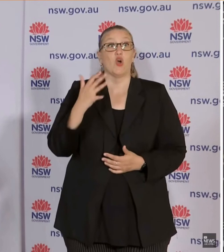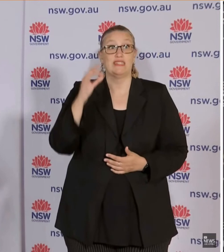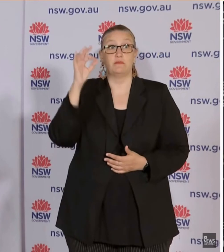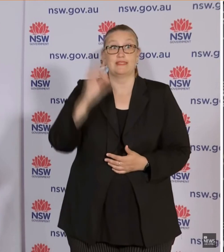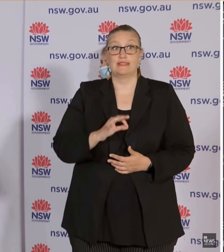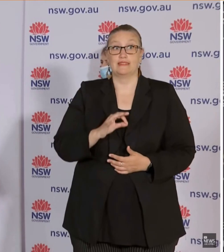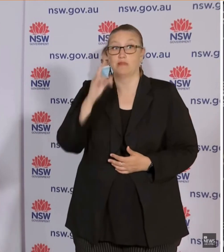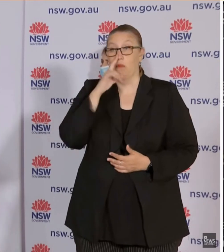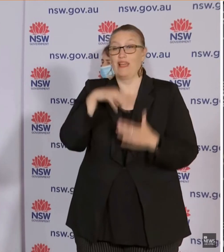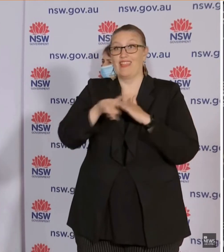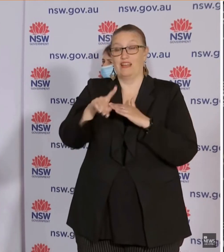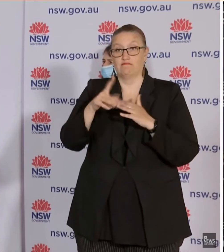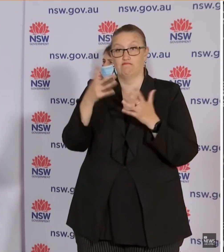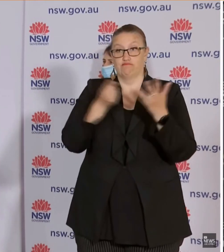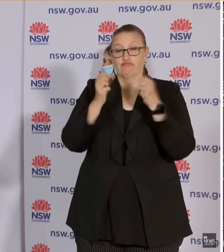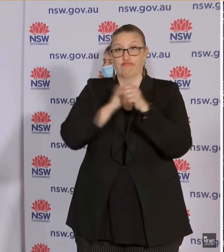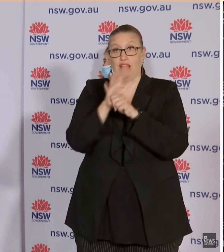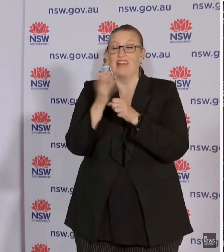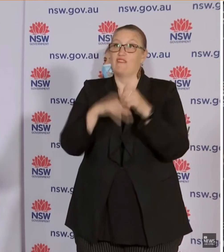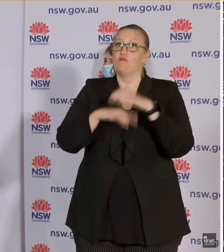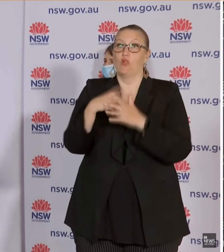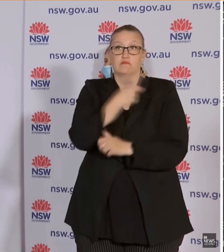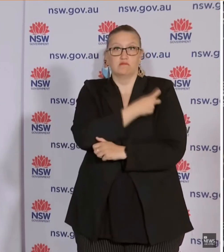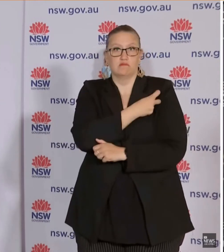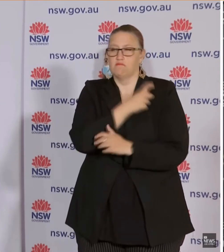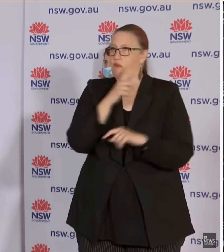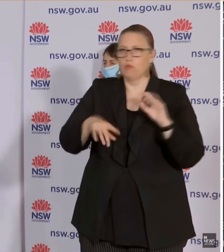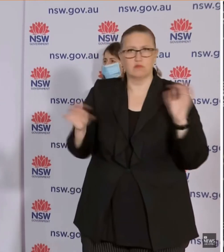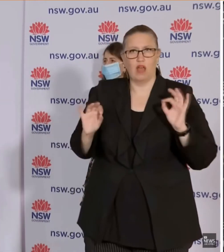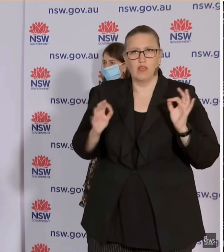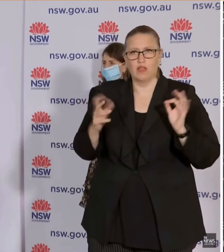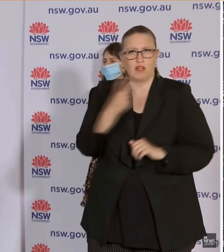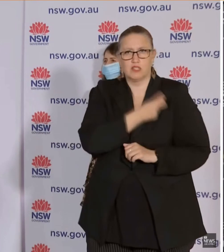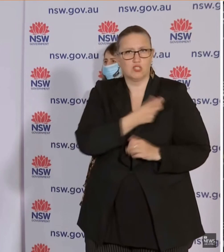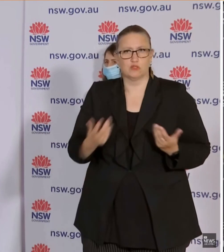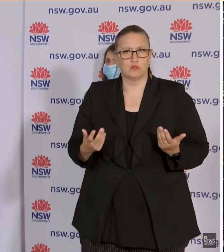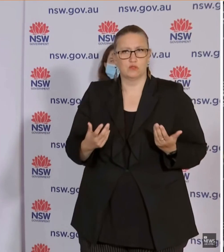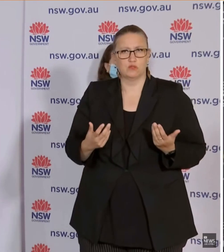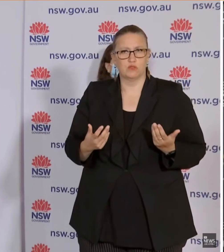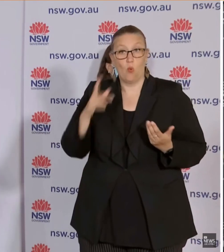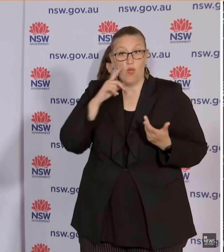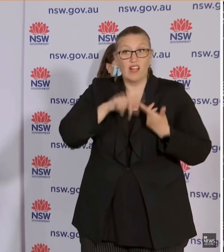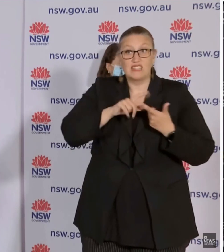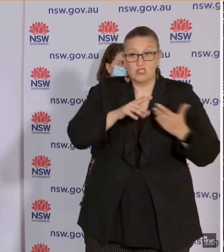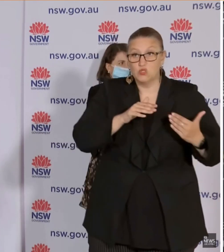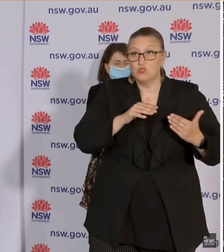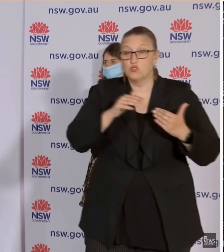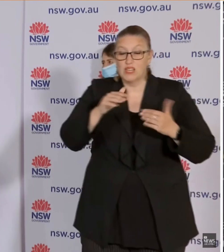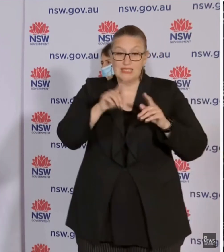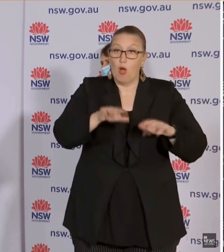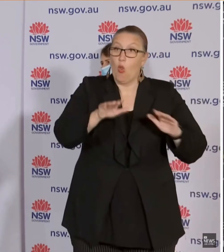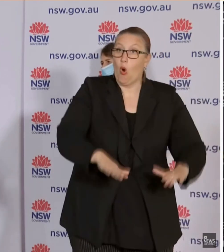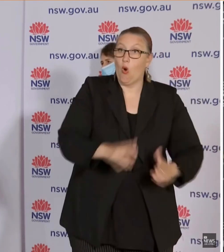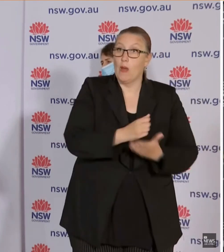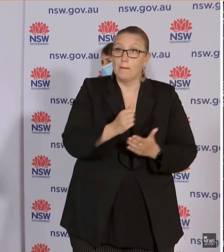majority had no vaccine at all. Do you expect that trend to continue, and when would you expect that trend to shift to having more people catching the